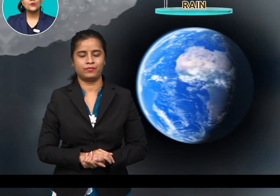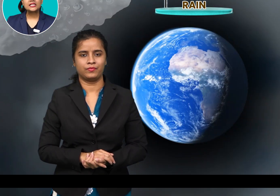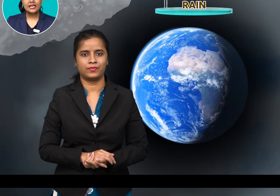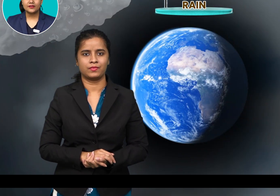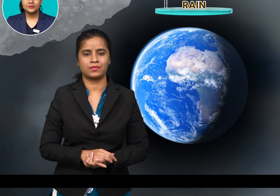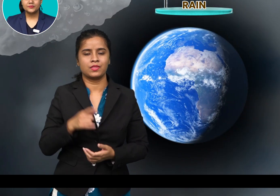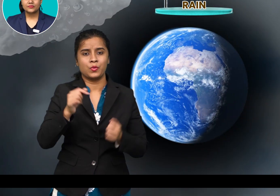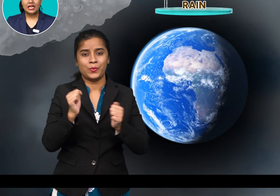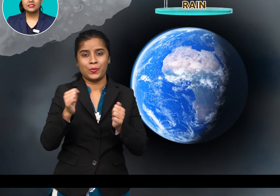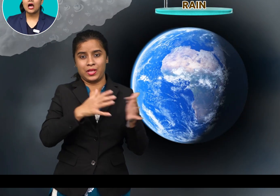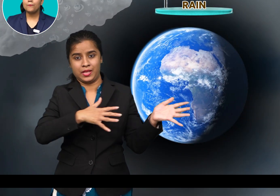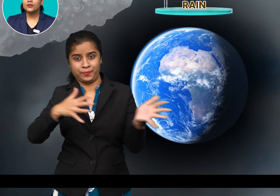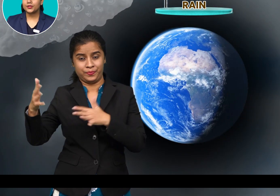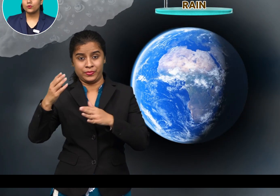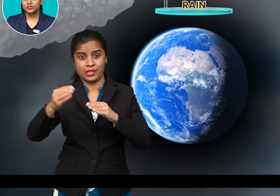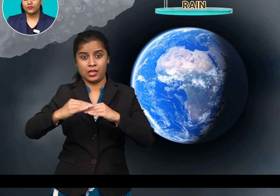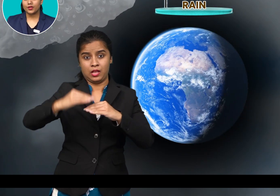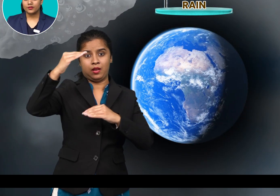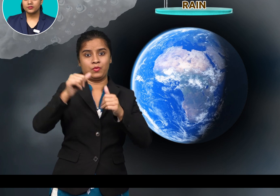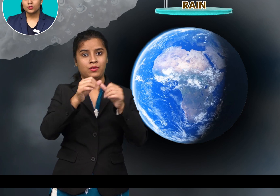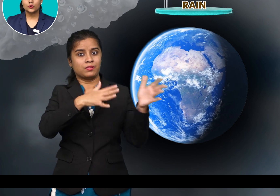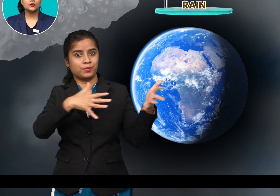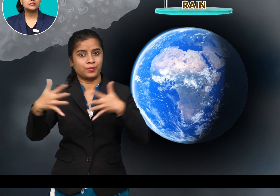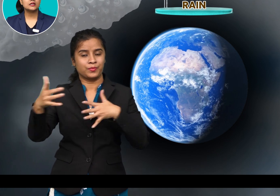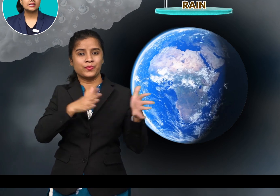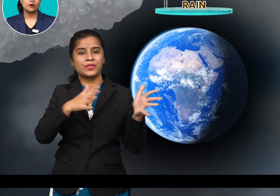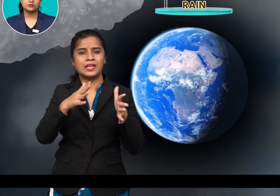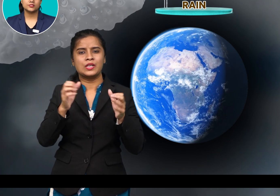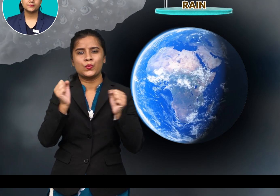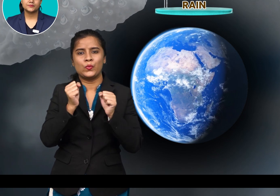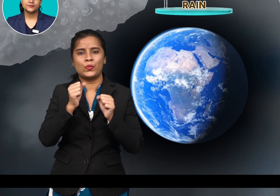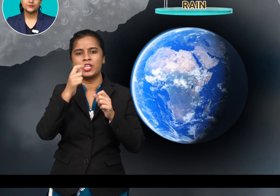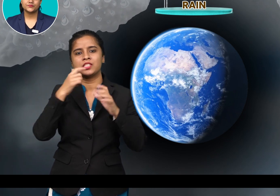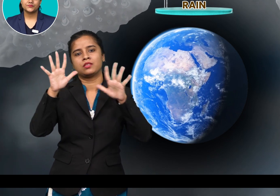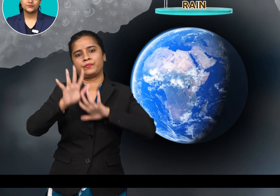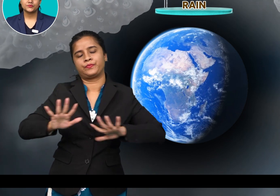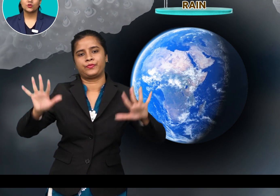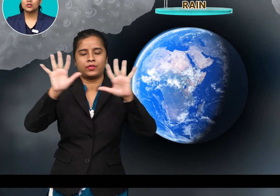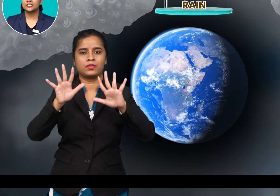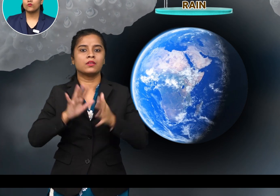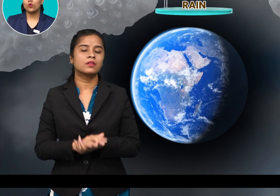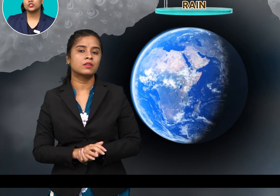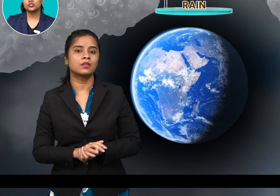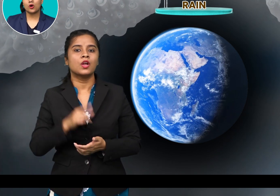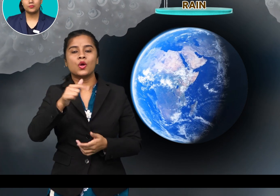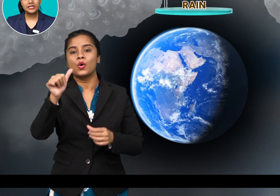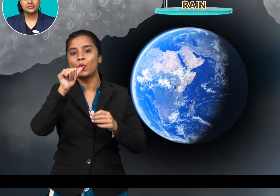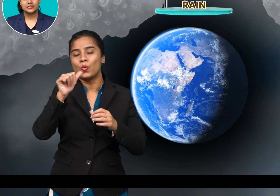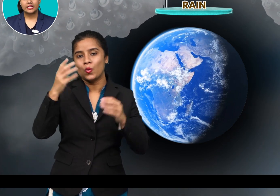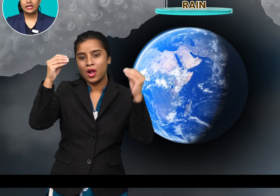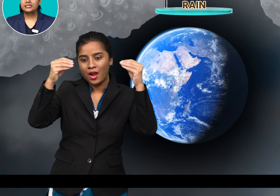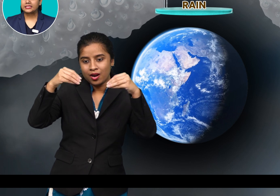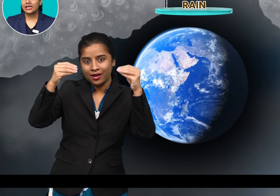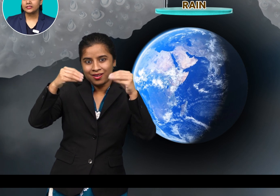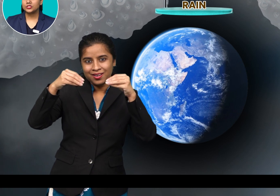The cold air in the upper atmosphere cools the clouds, causing the water